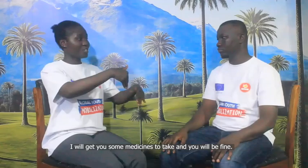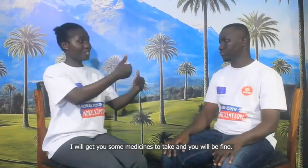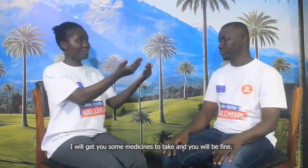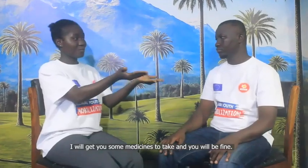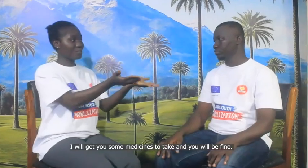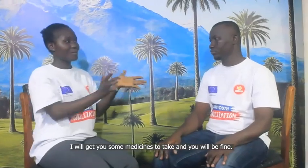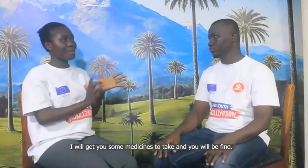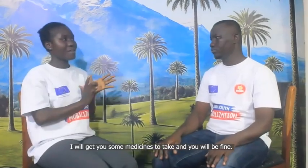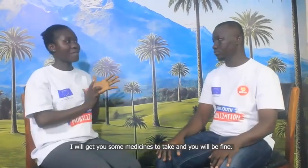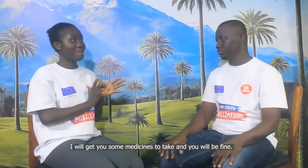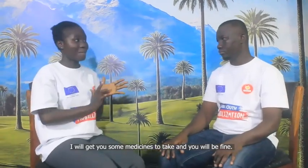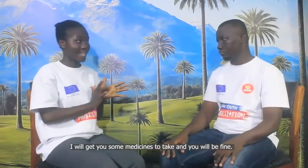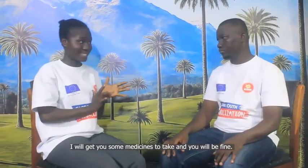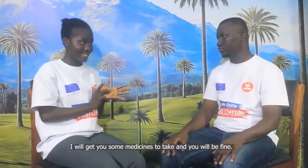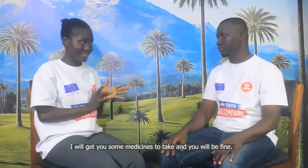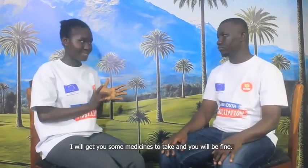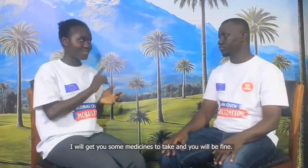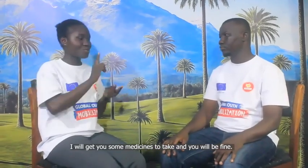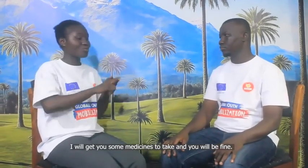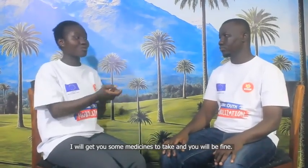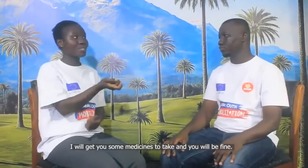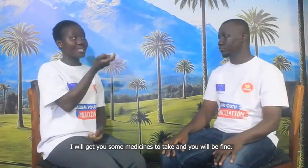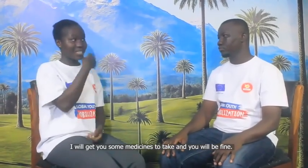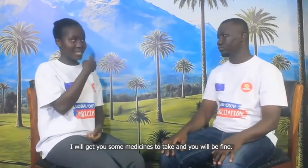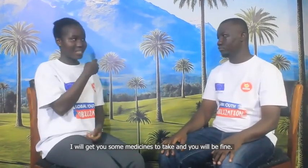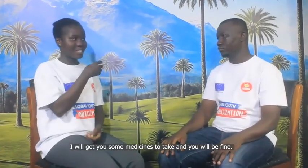I would get you some medicines to take and you will be fine.